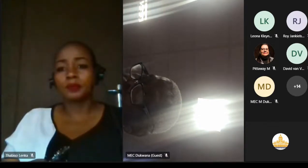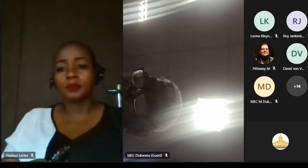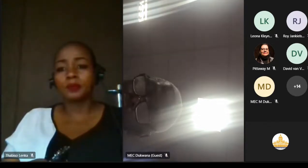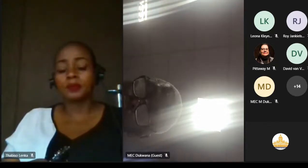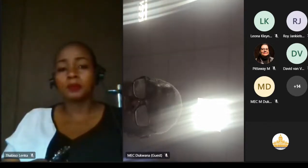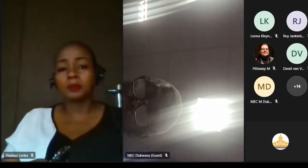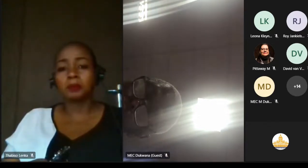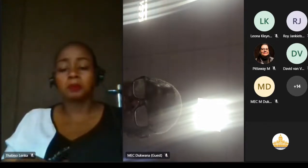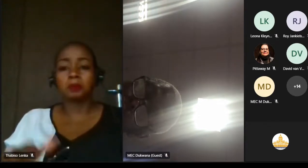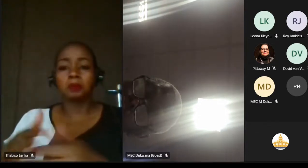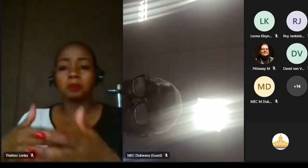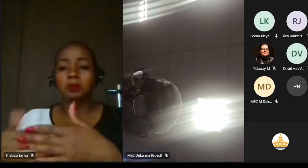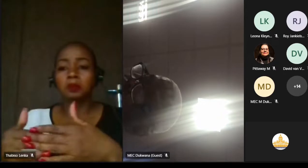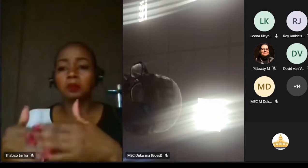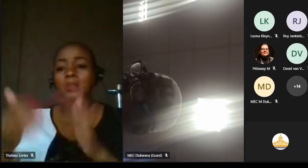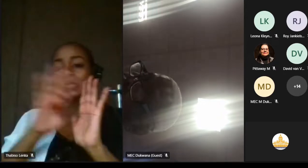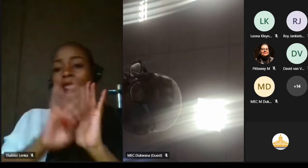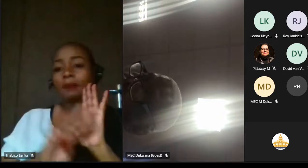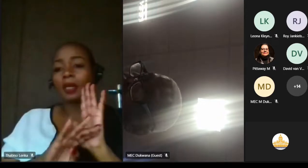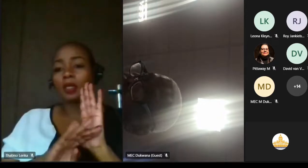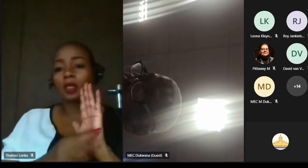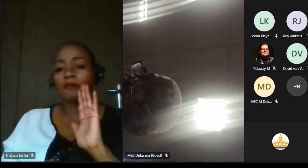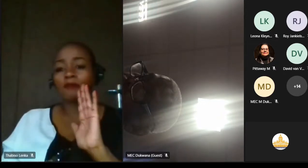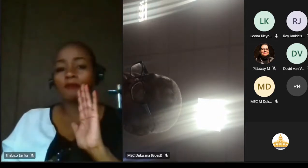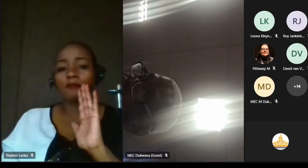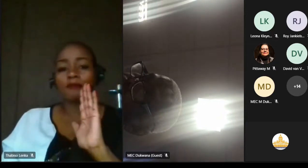Any other statements?